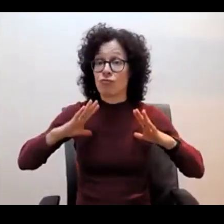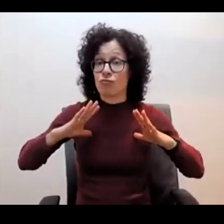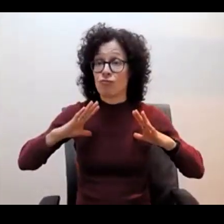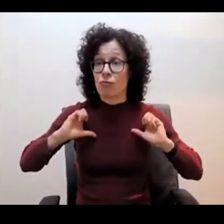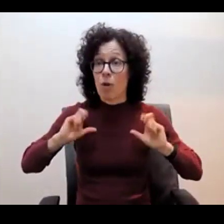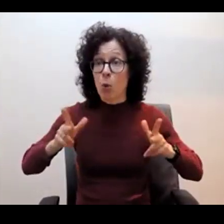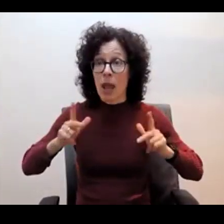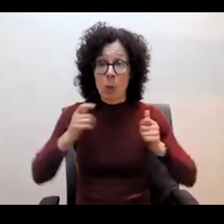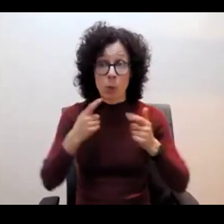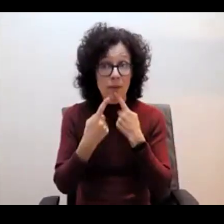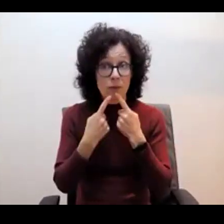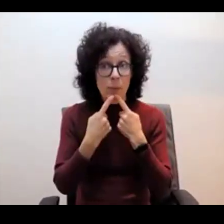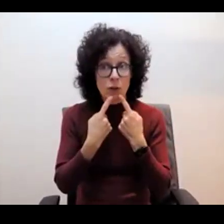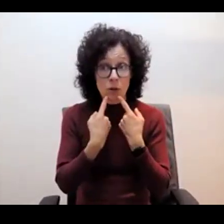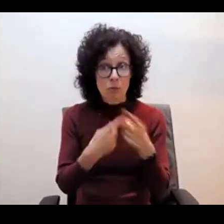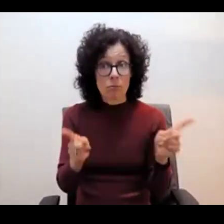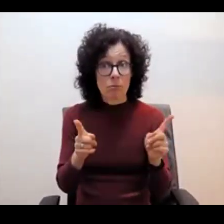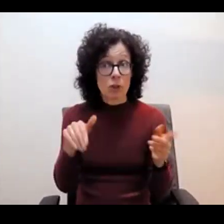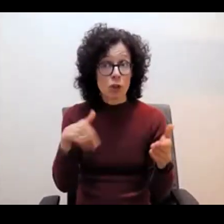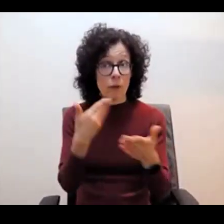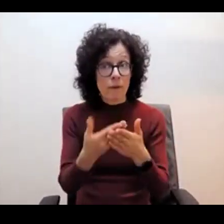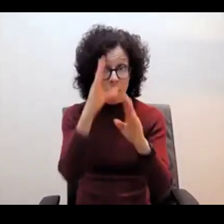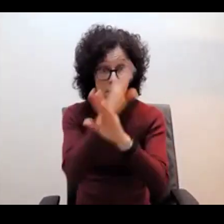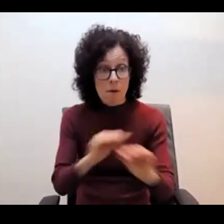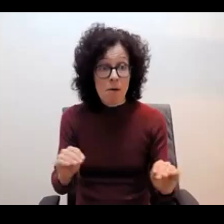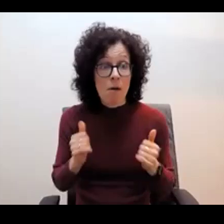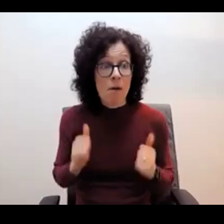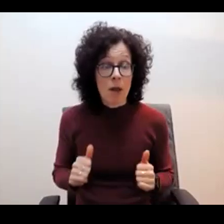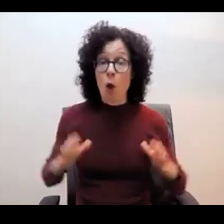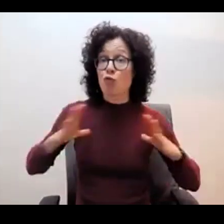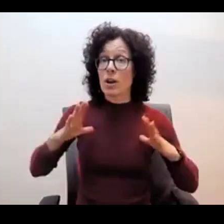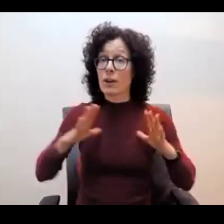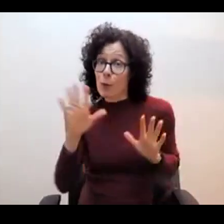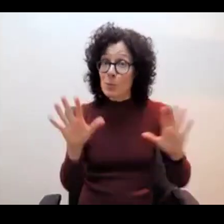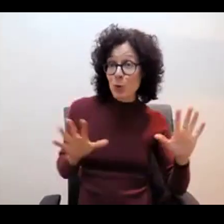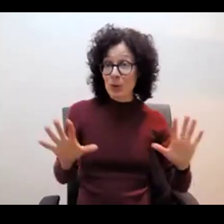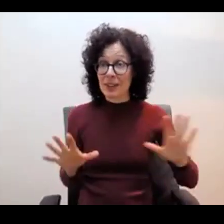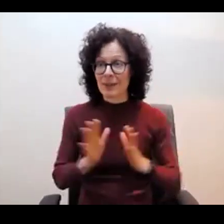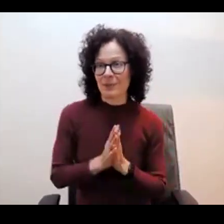the information so far. We're ready for a bit of movement.